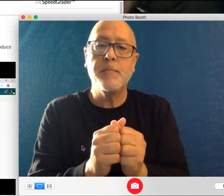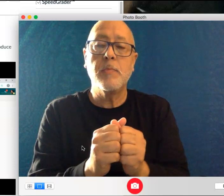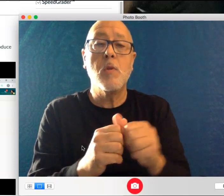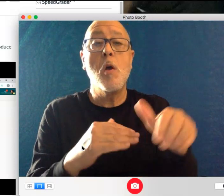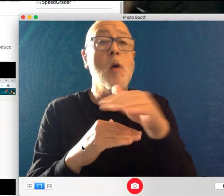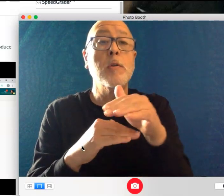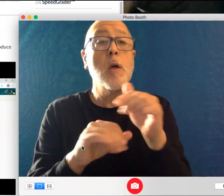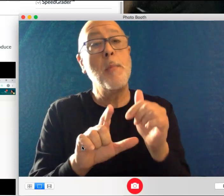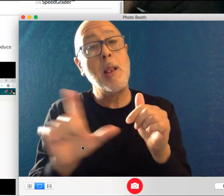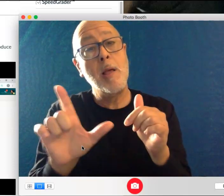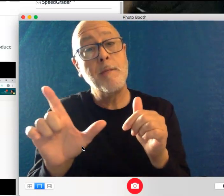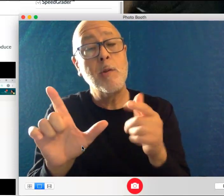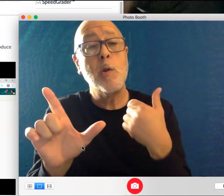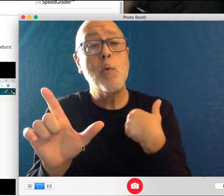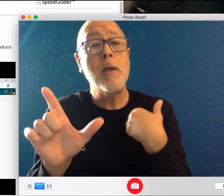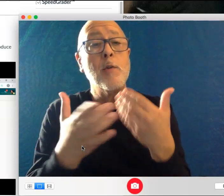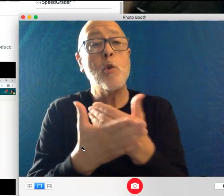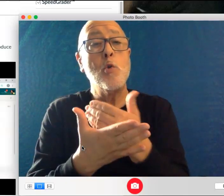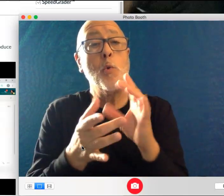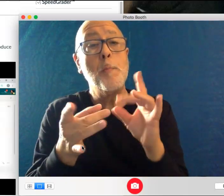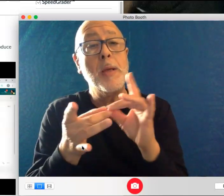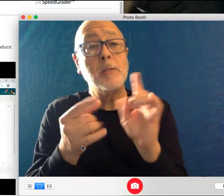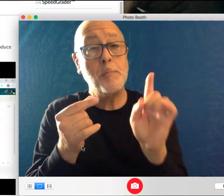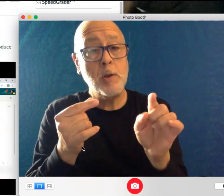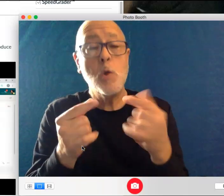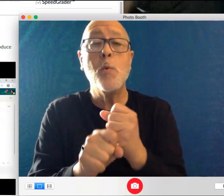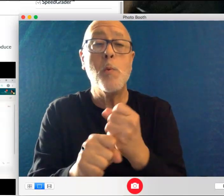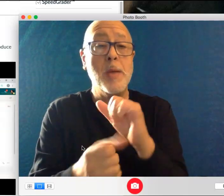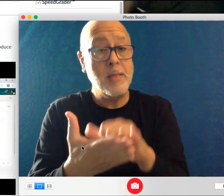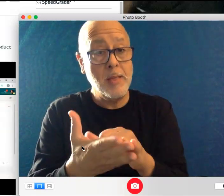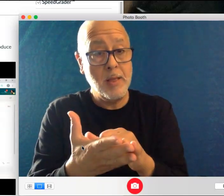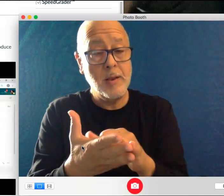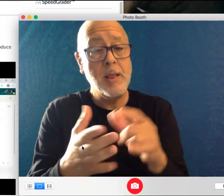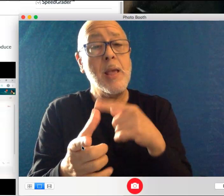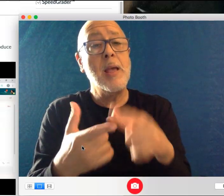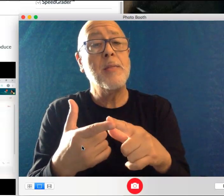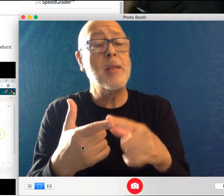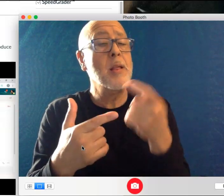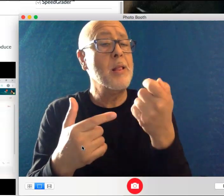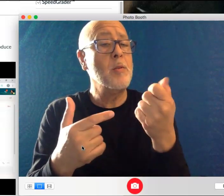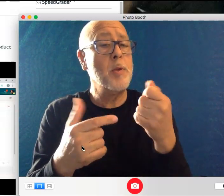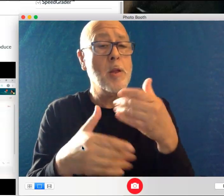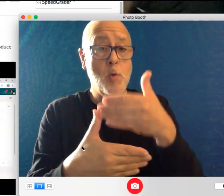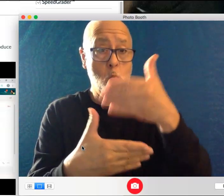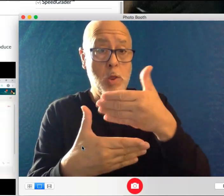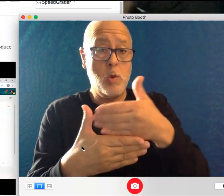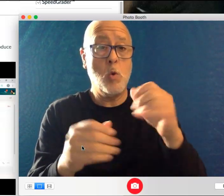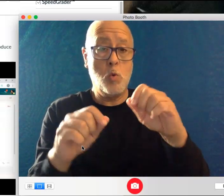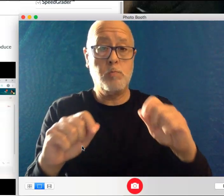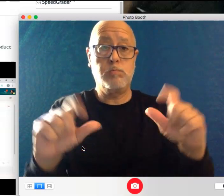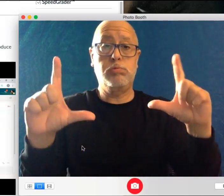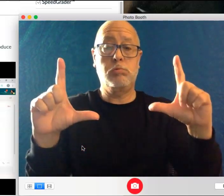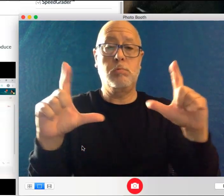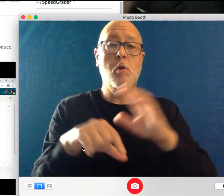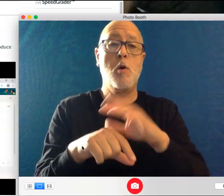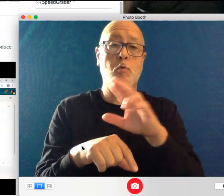the top left here, we have a new message button. We're going to go ahead and create that. And a little bit of a window is going to be popped up on the right